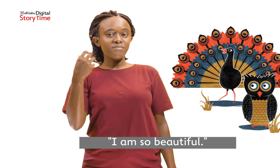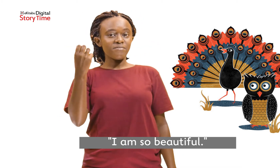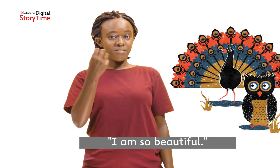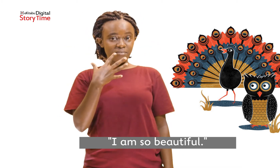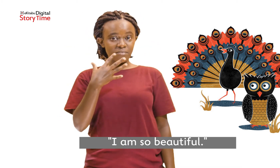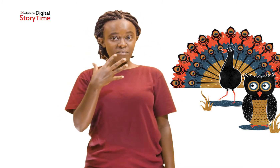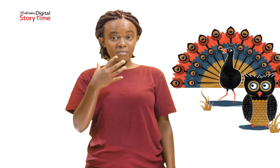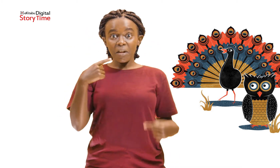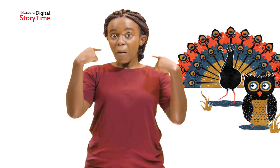beautiful.